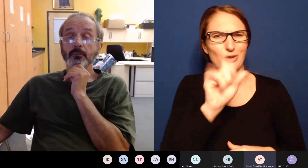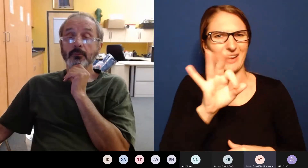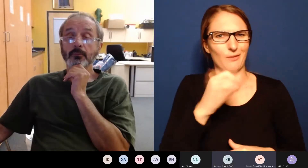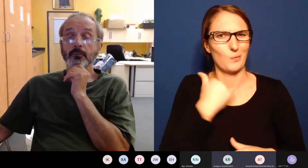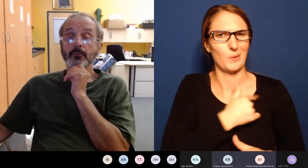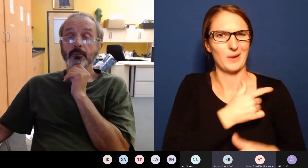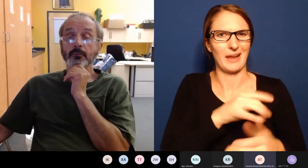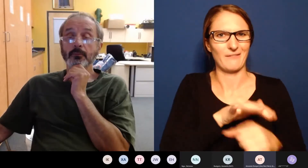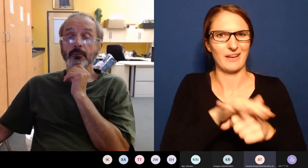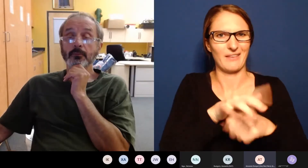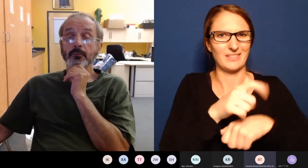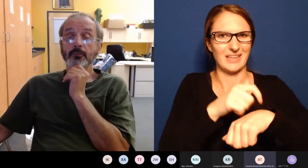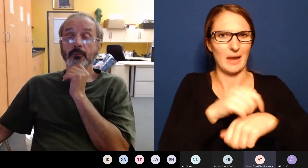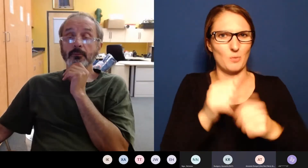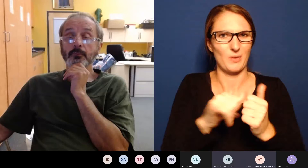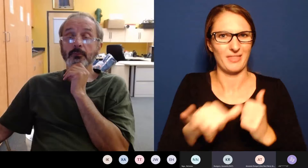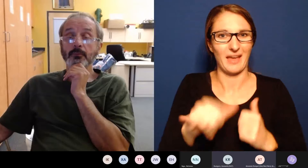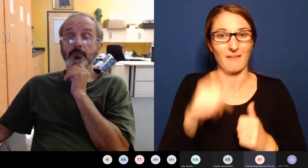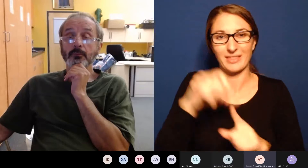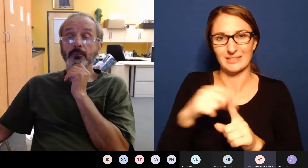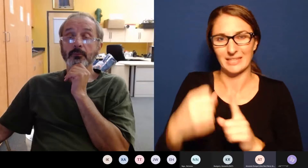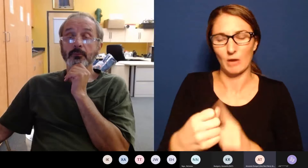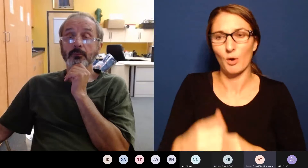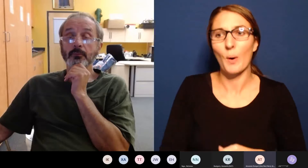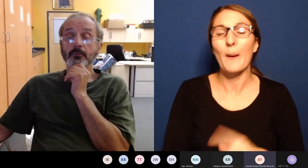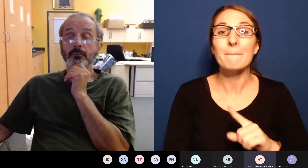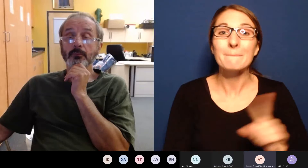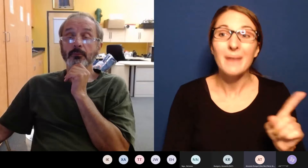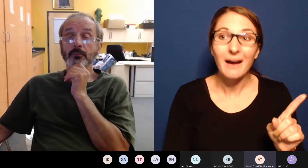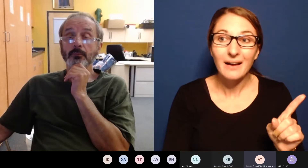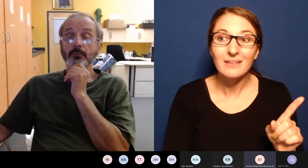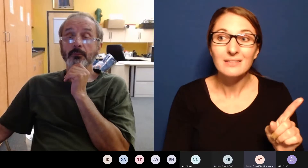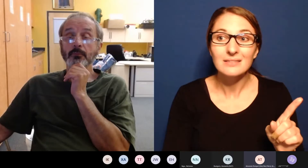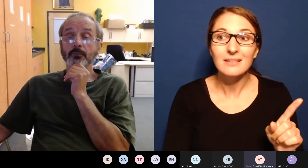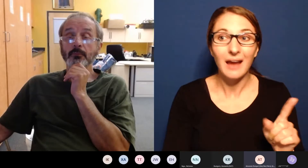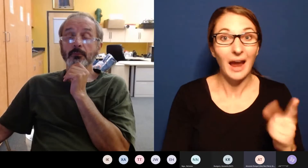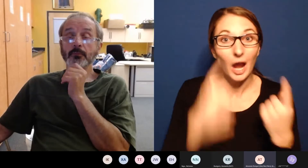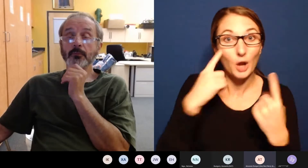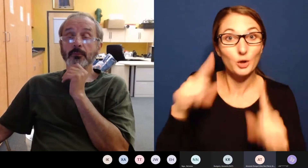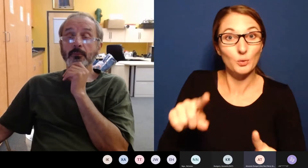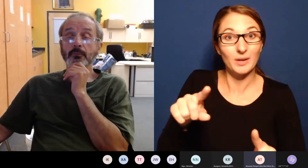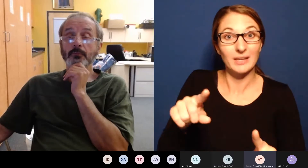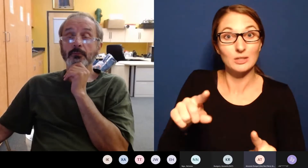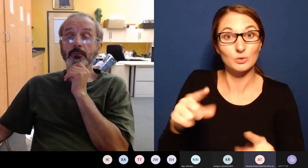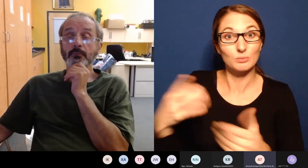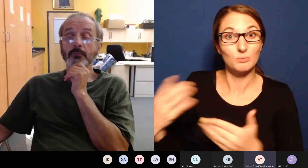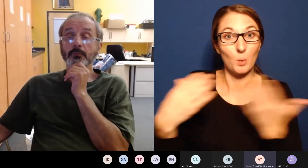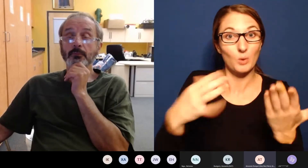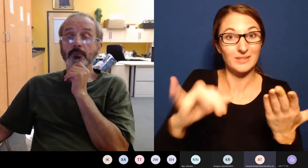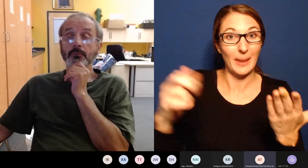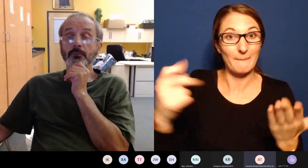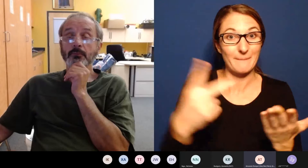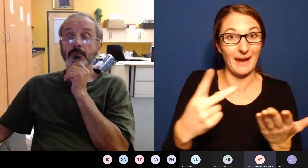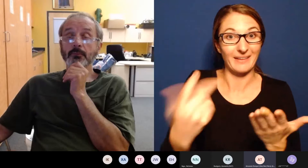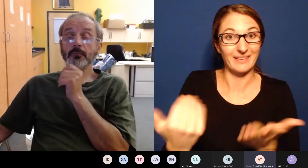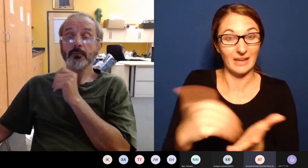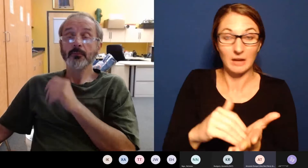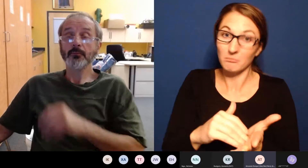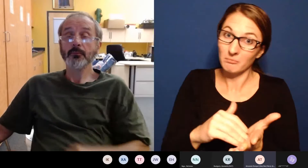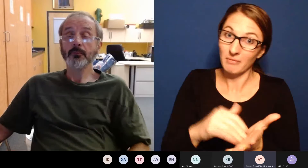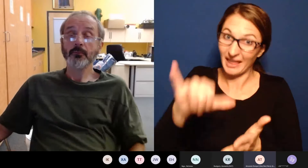that with this scenario, but I do agree. It'd be nice to propose bringing that back, and that could